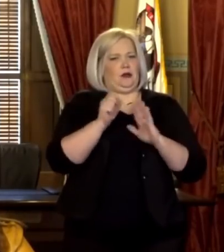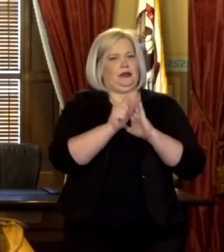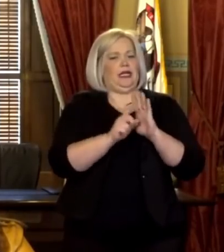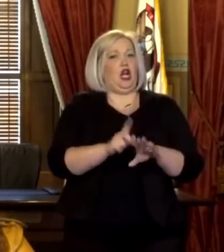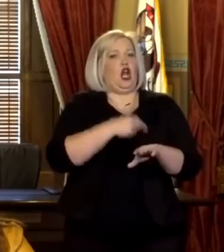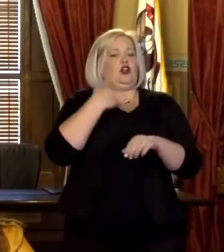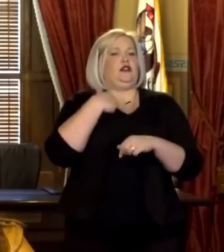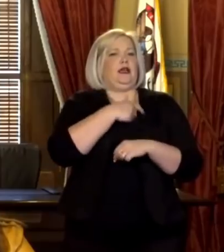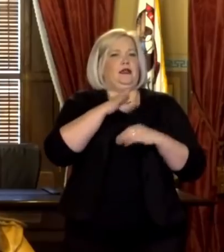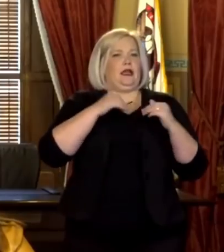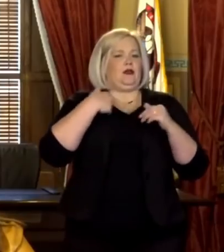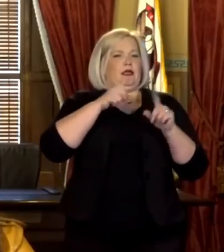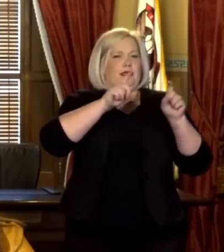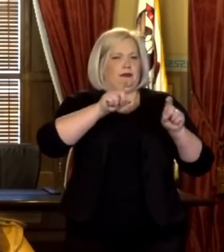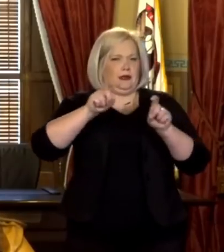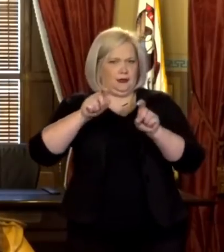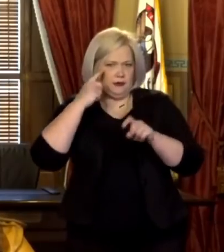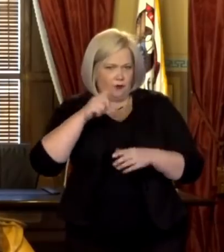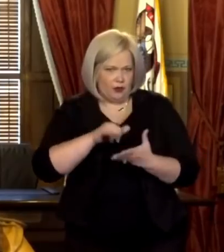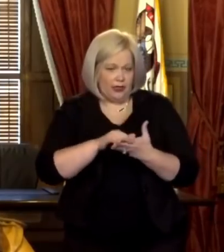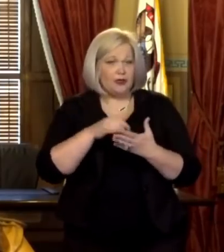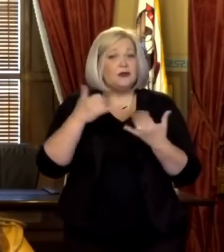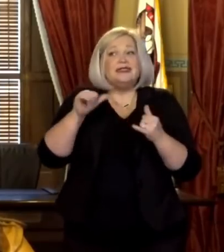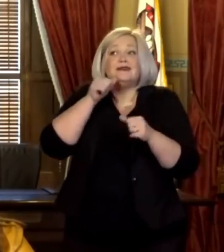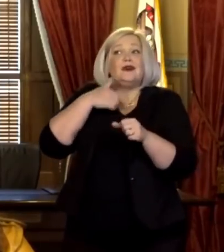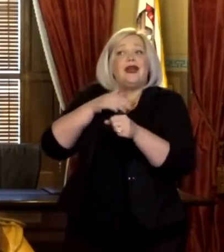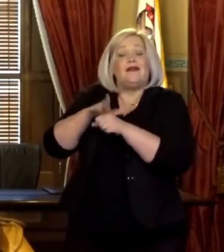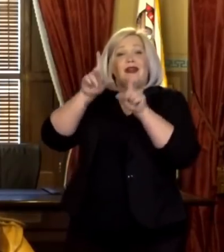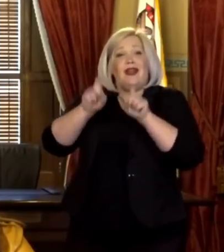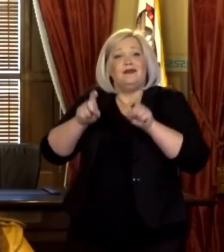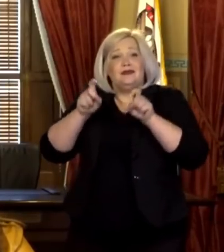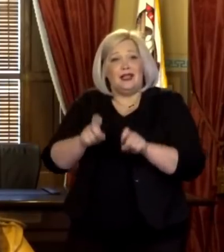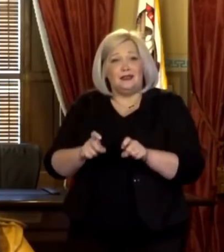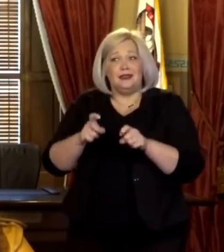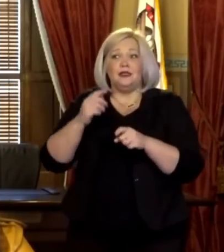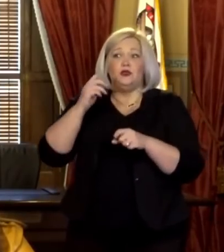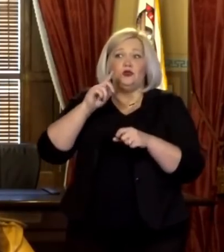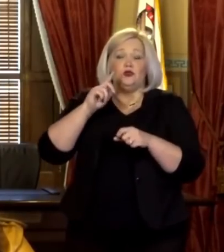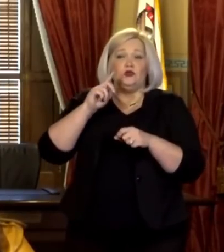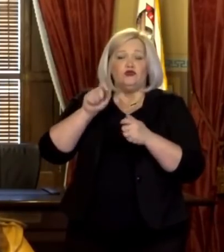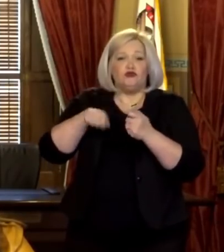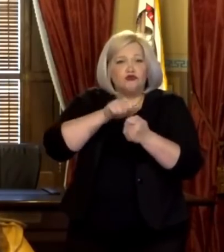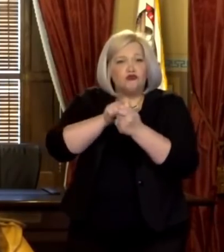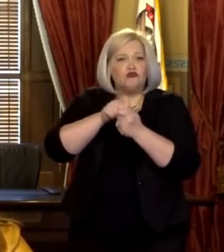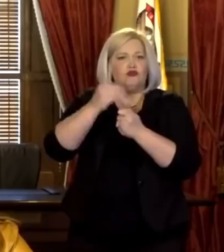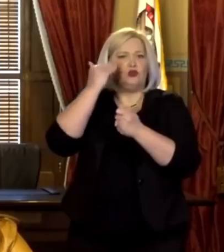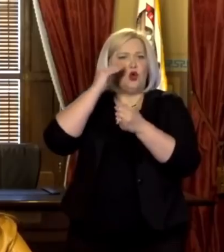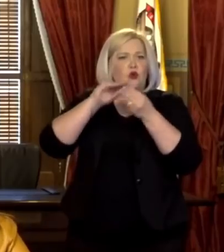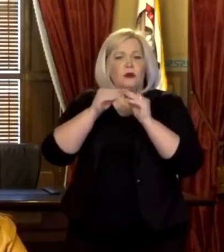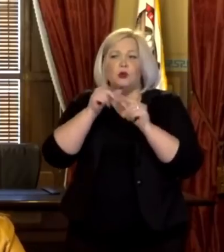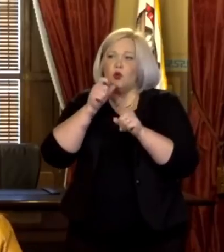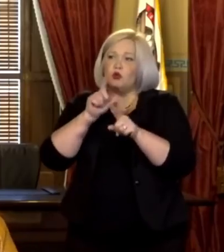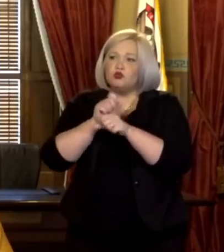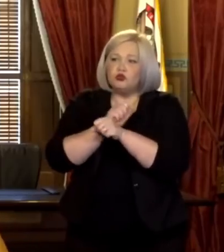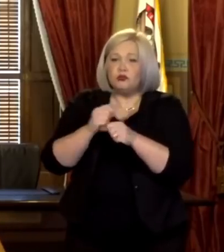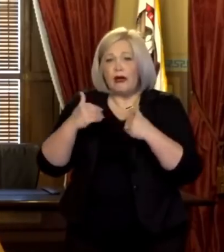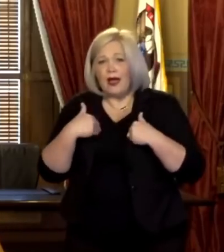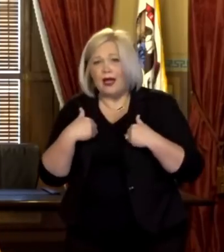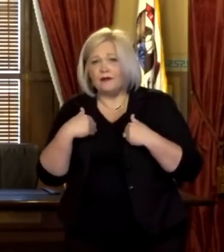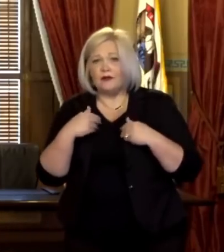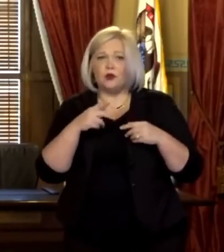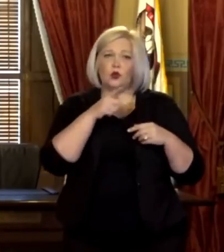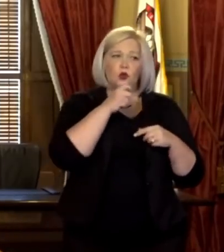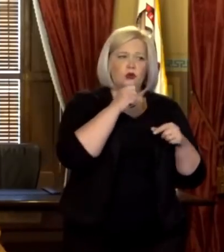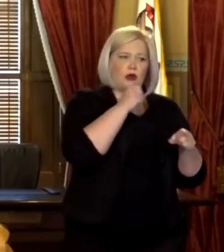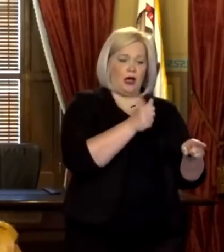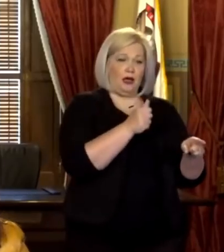never had enough tests. We still don't have enough to do robust testing to be able to articulate precisely who has it and who doesn't have it.